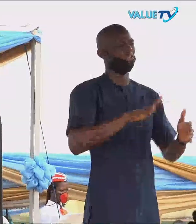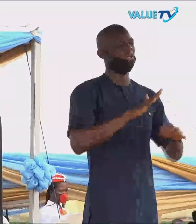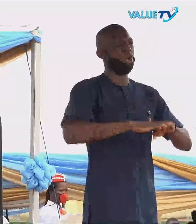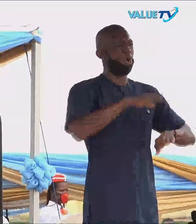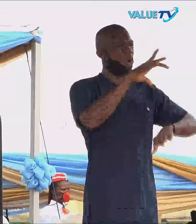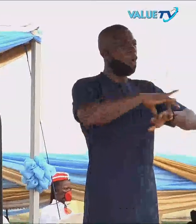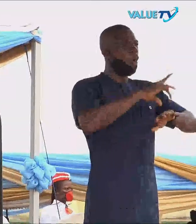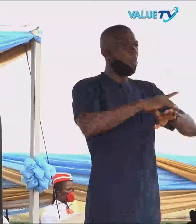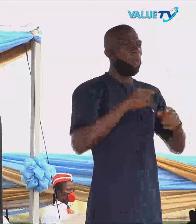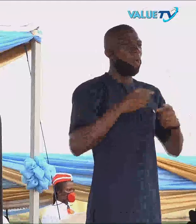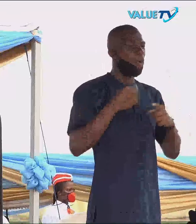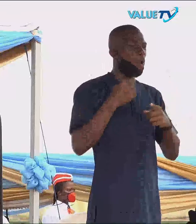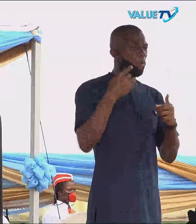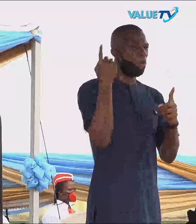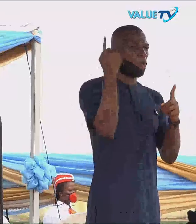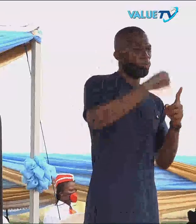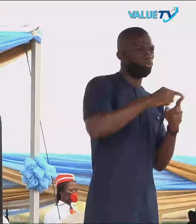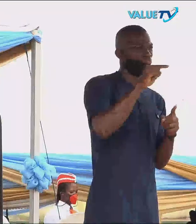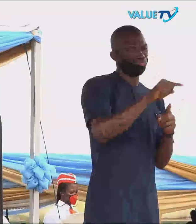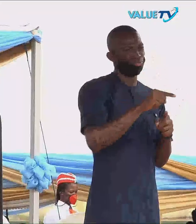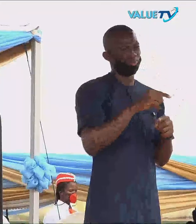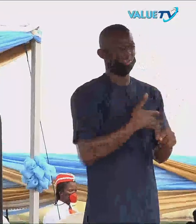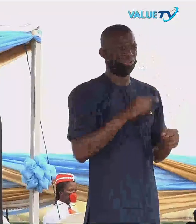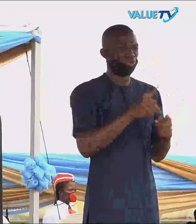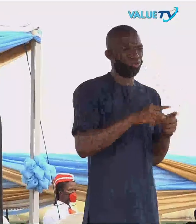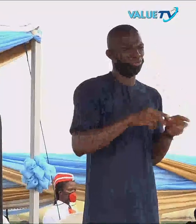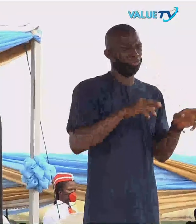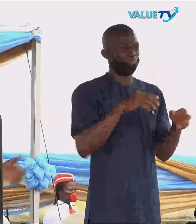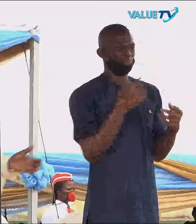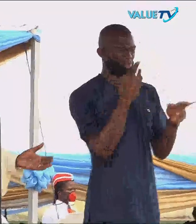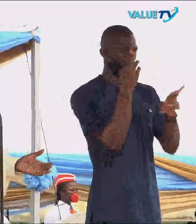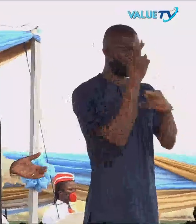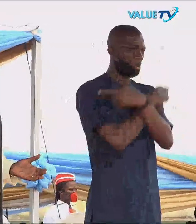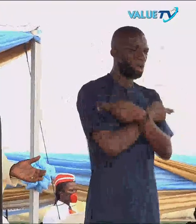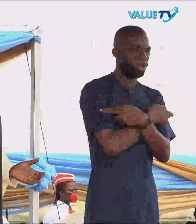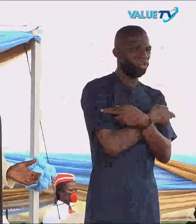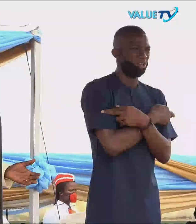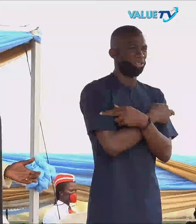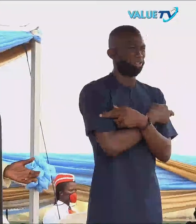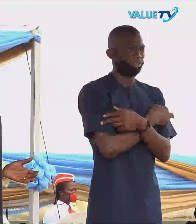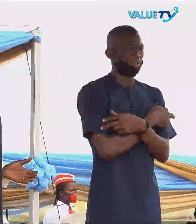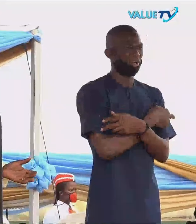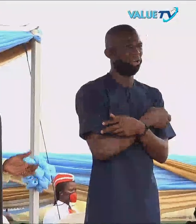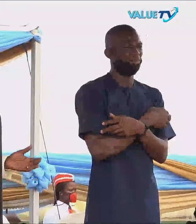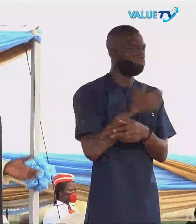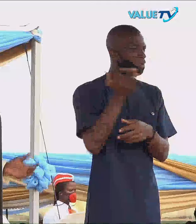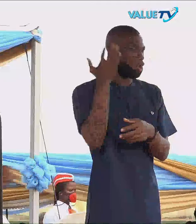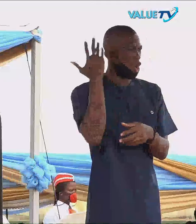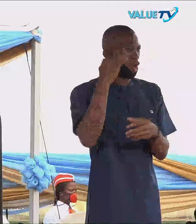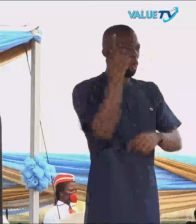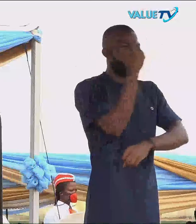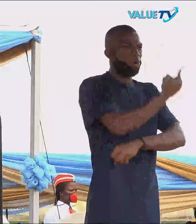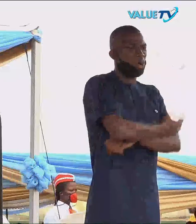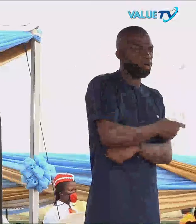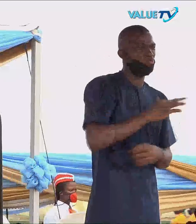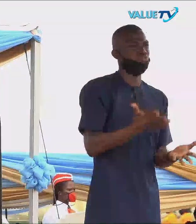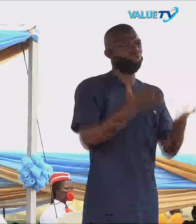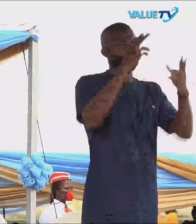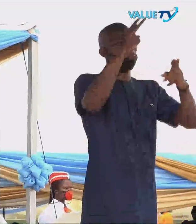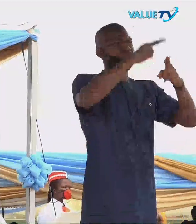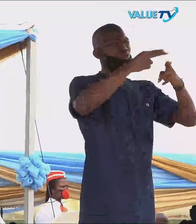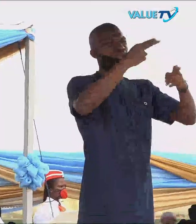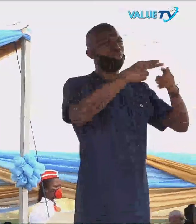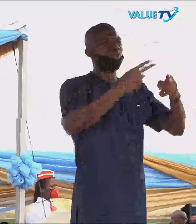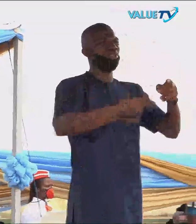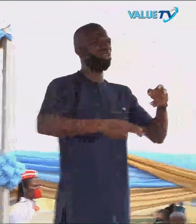it pleases you to grant him eternal rest. Ancient of Days, lift up your name above all,